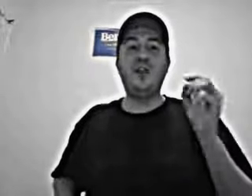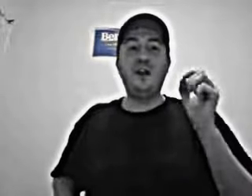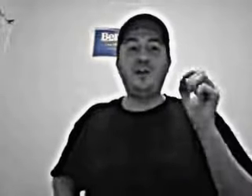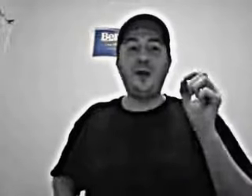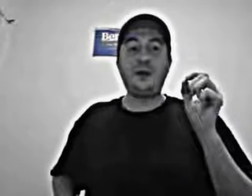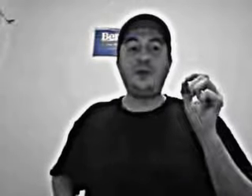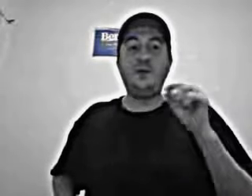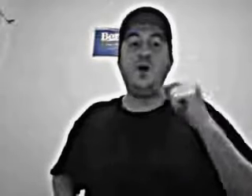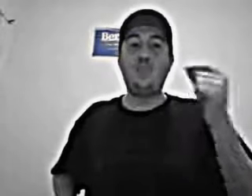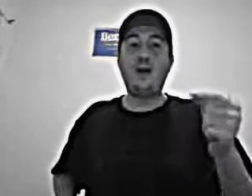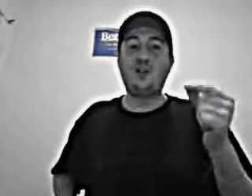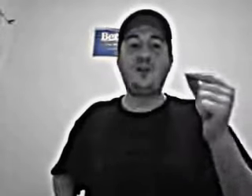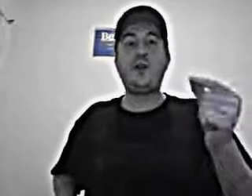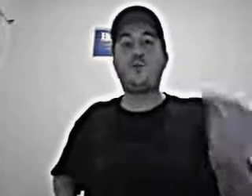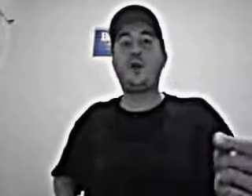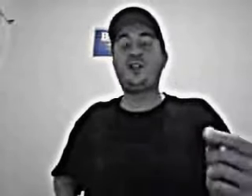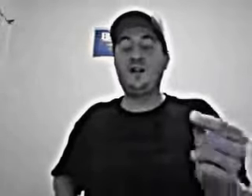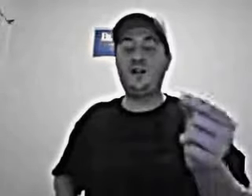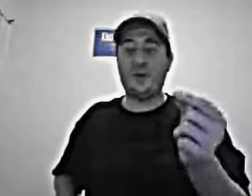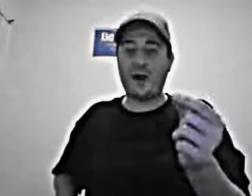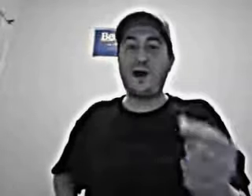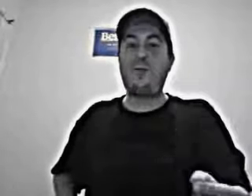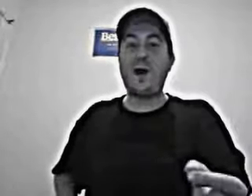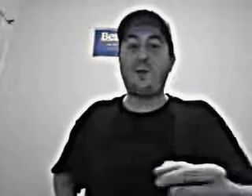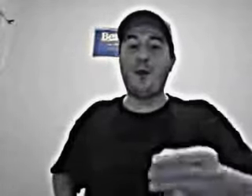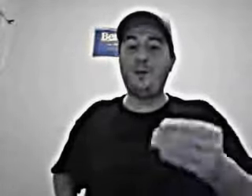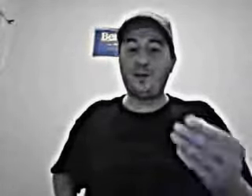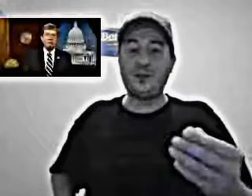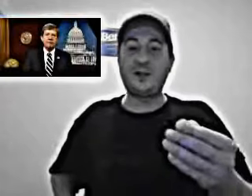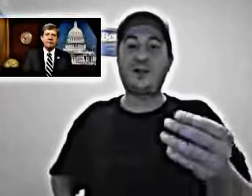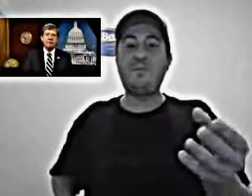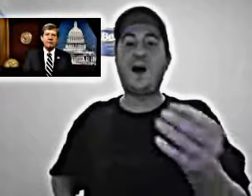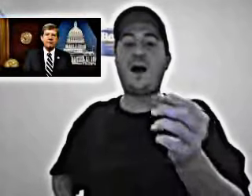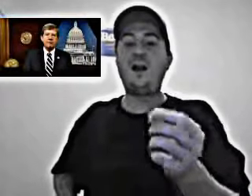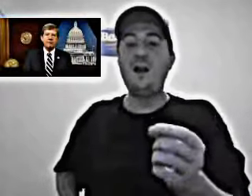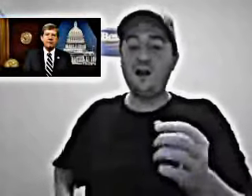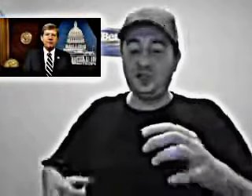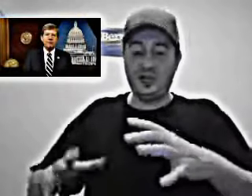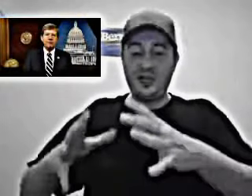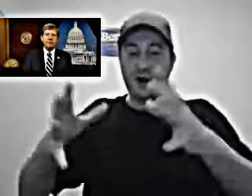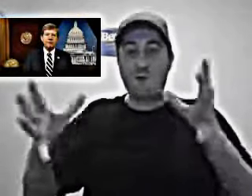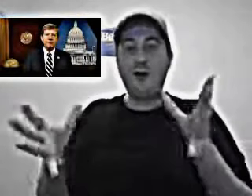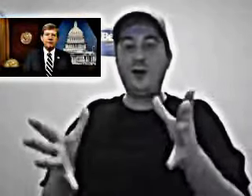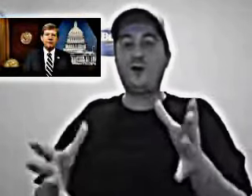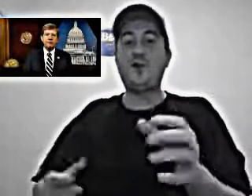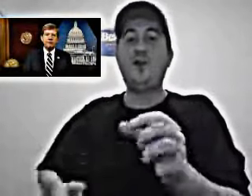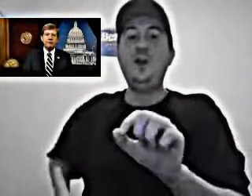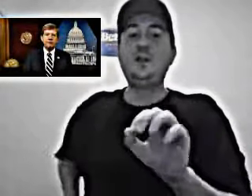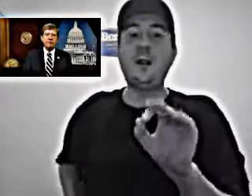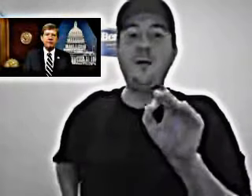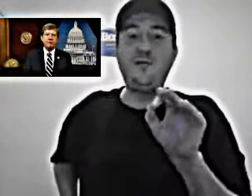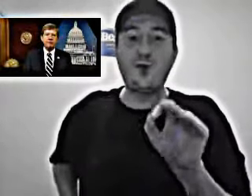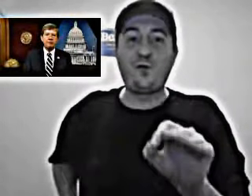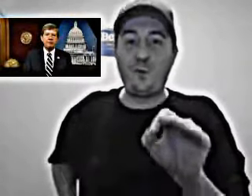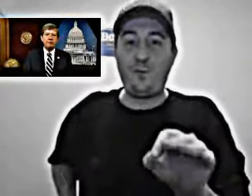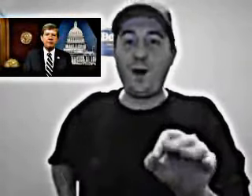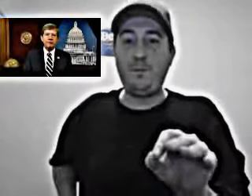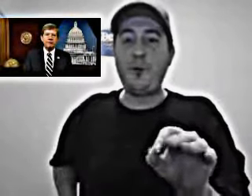there's one picture the only person if you're out of Pueblo which is my geopolitical so if you're from Pueblo